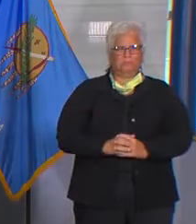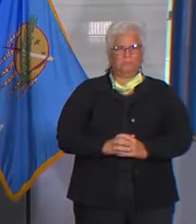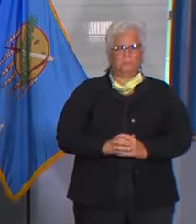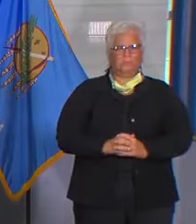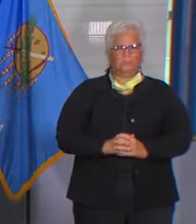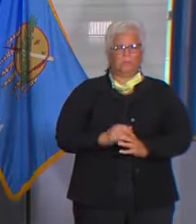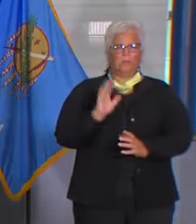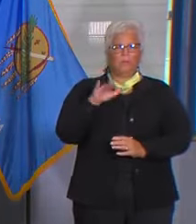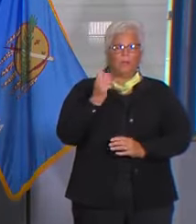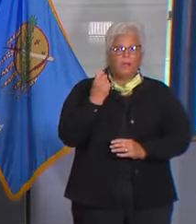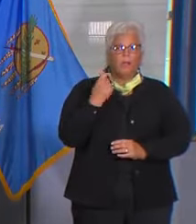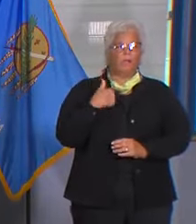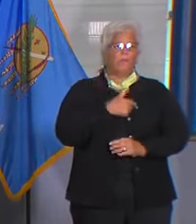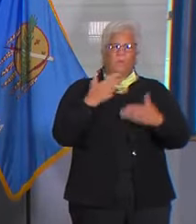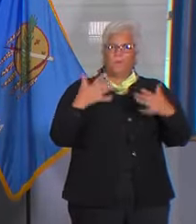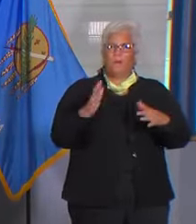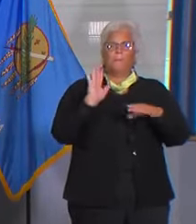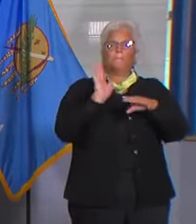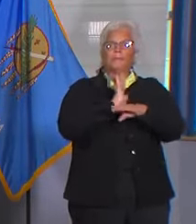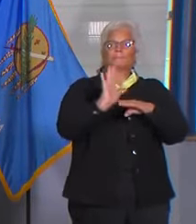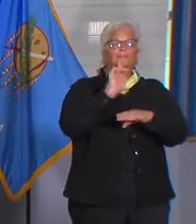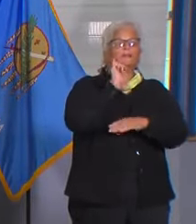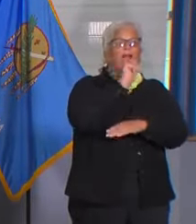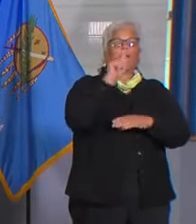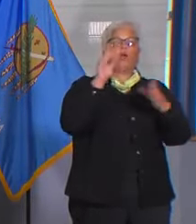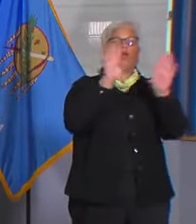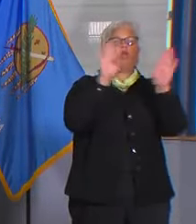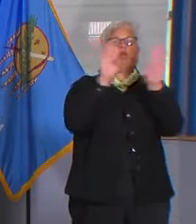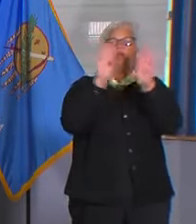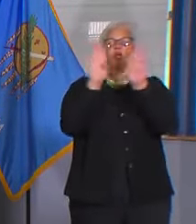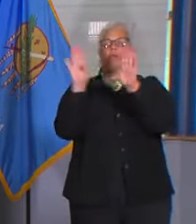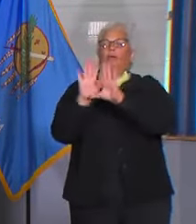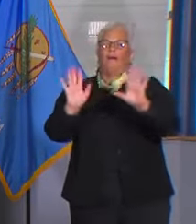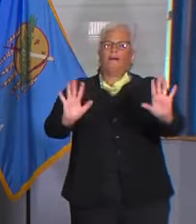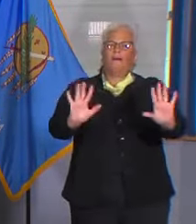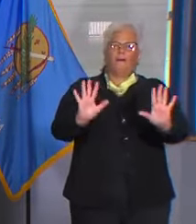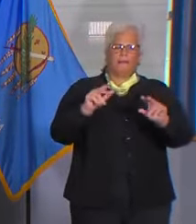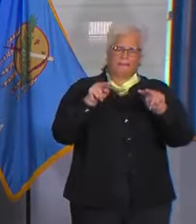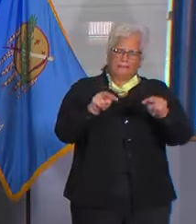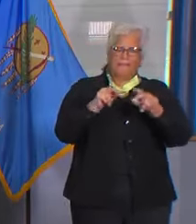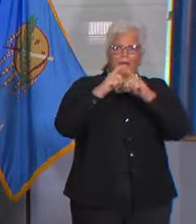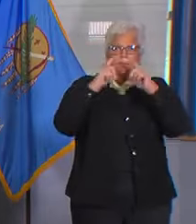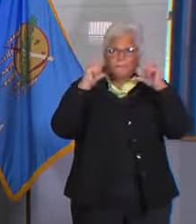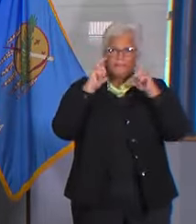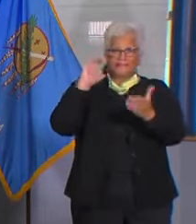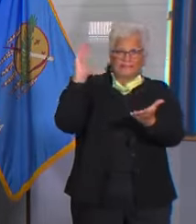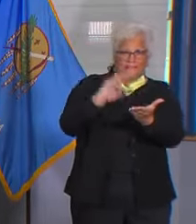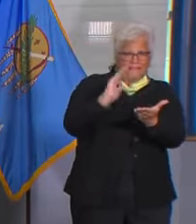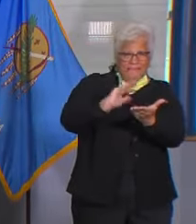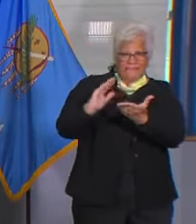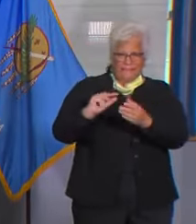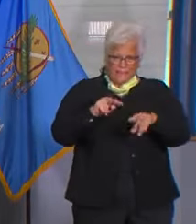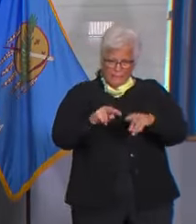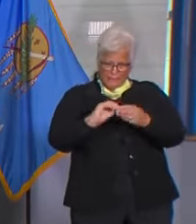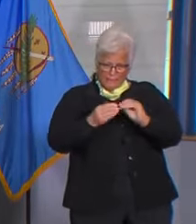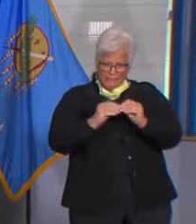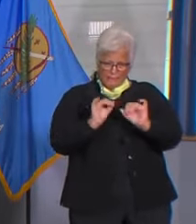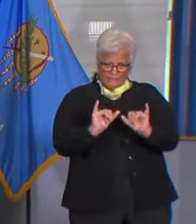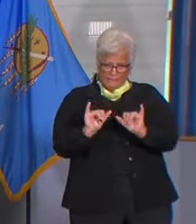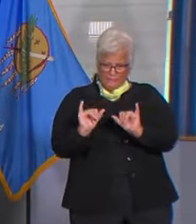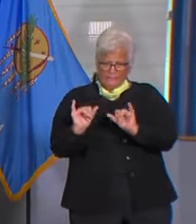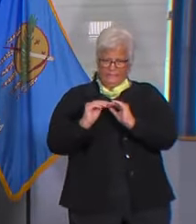universities, local events and venues, restaurants, community organizations, and faith groups that have all requested more and more information. And we appreciate